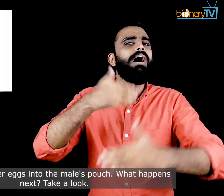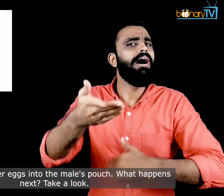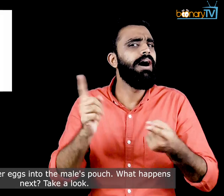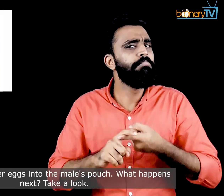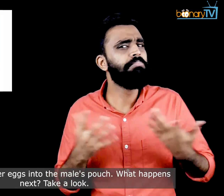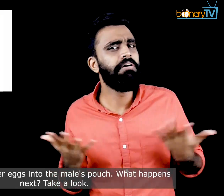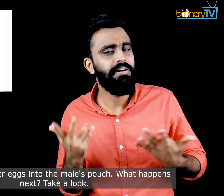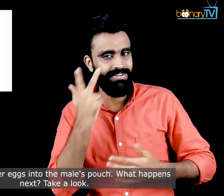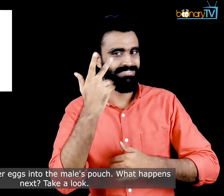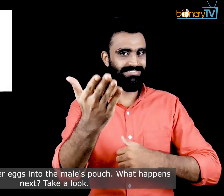Take a look.